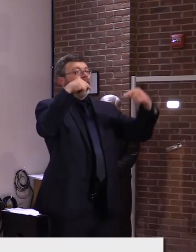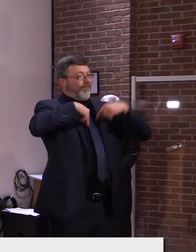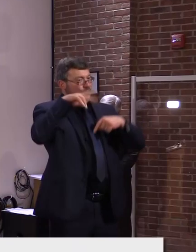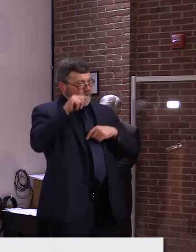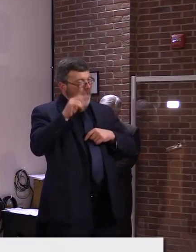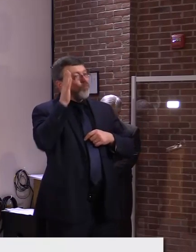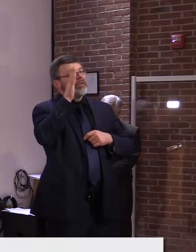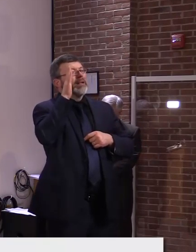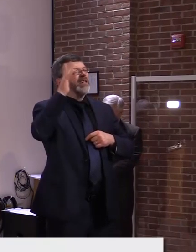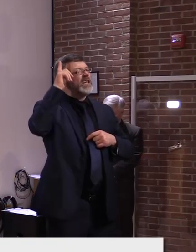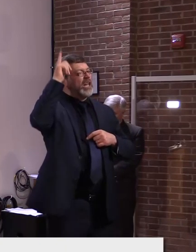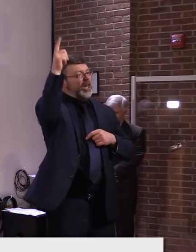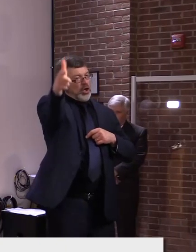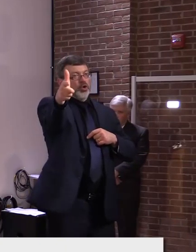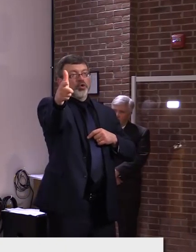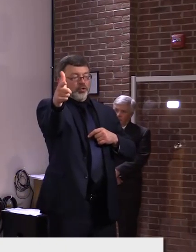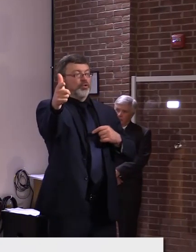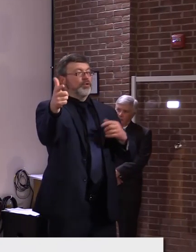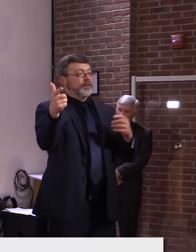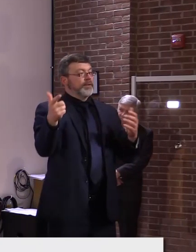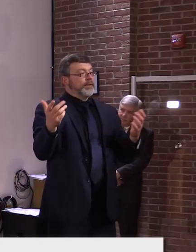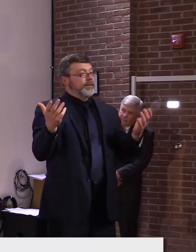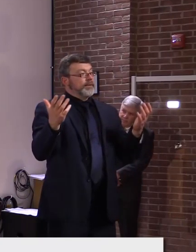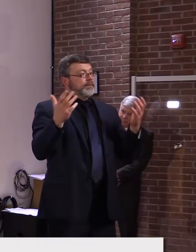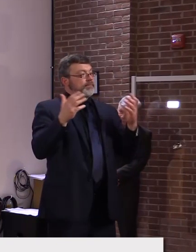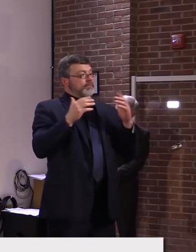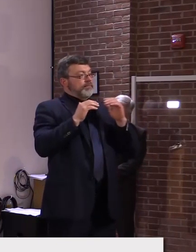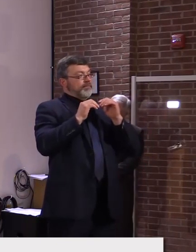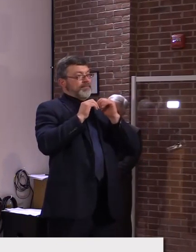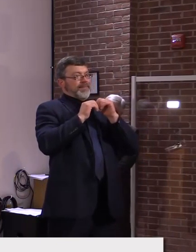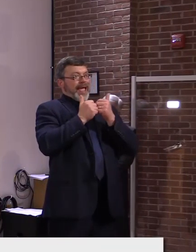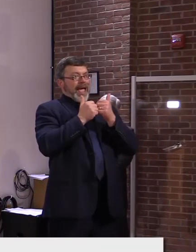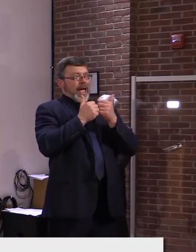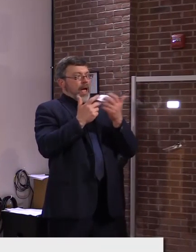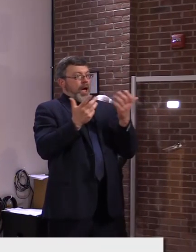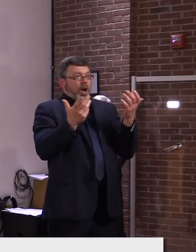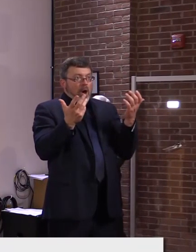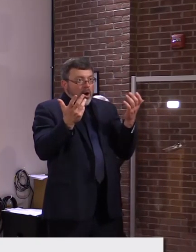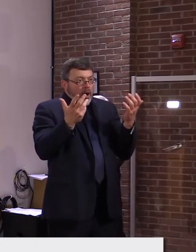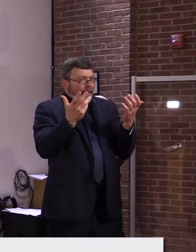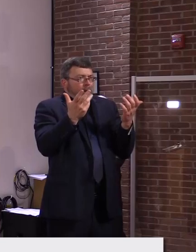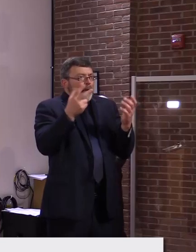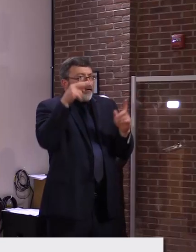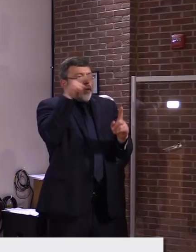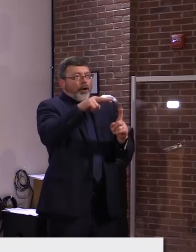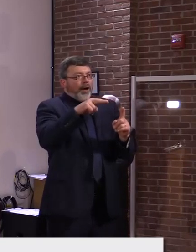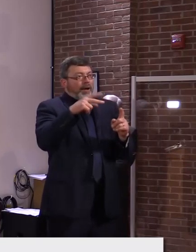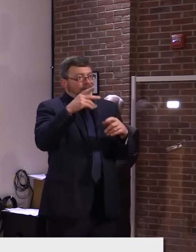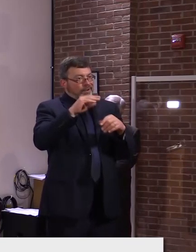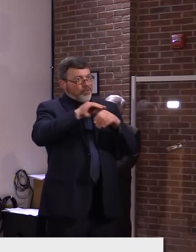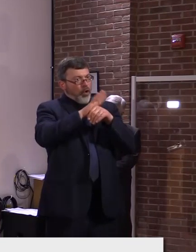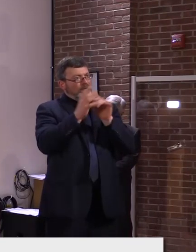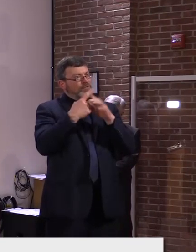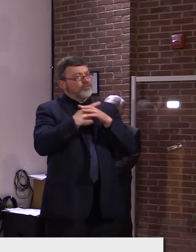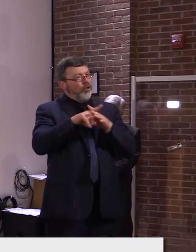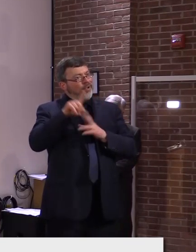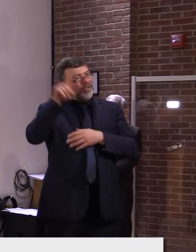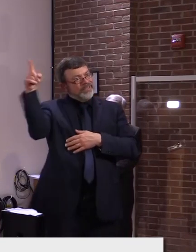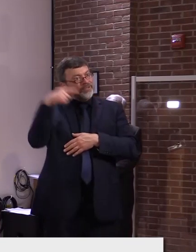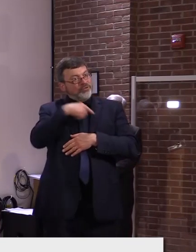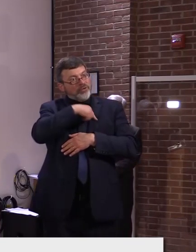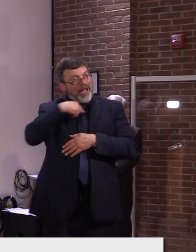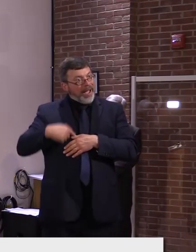fact, got the virus in the first place in the United States, through travel. So bottom line is, it's